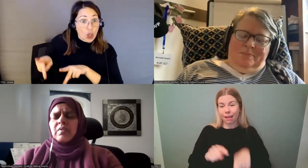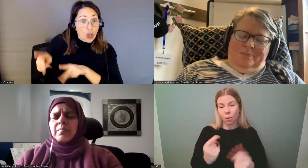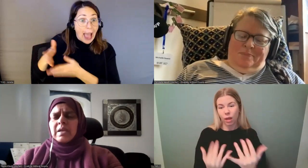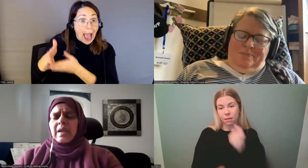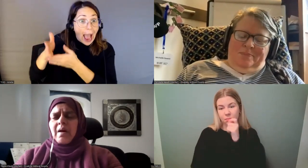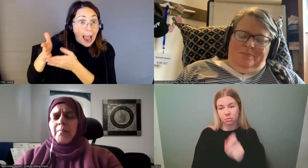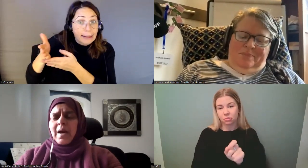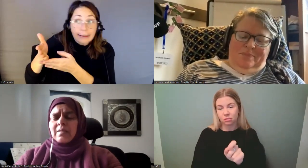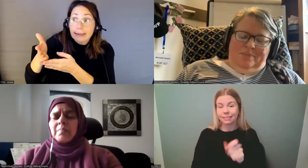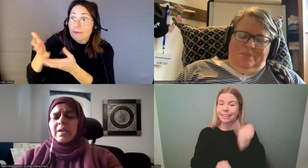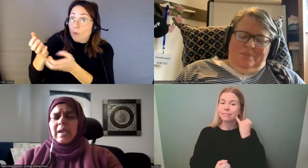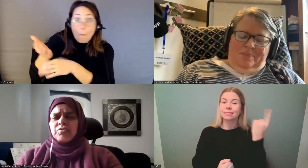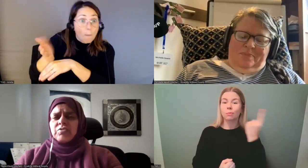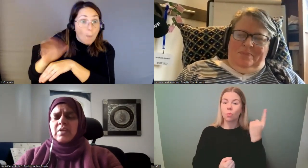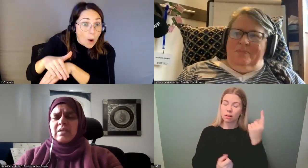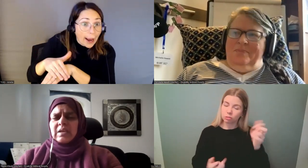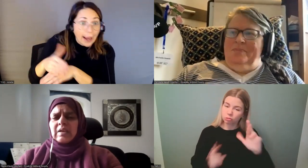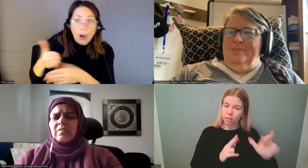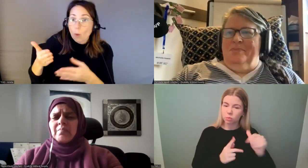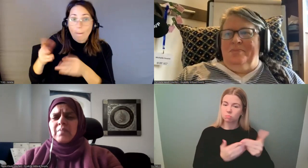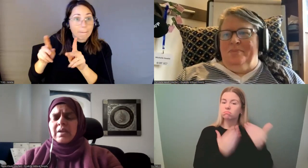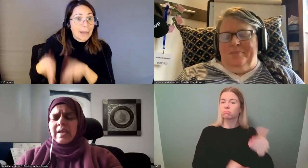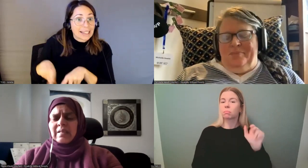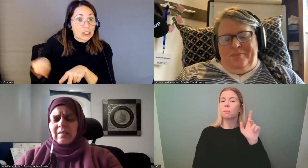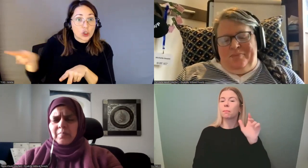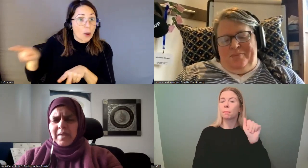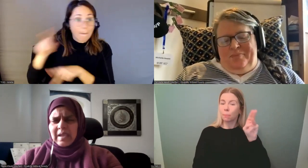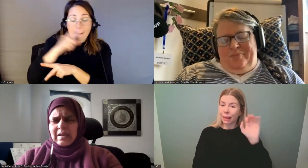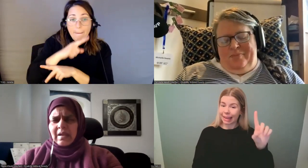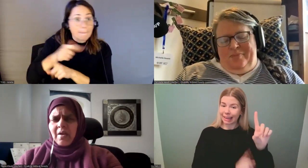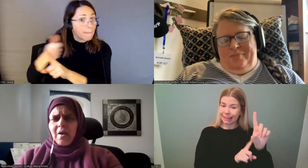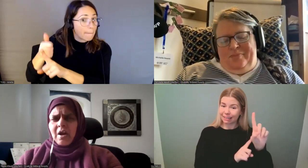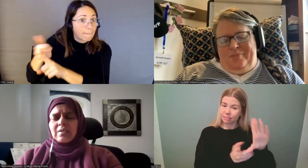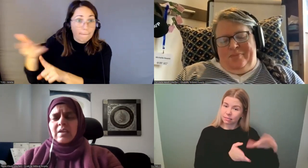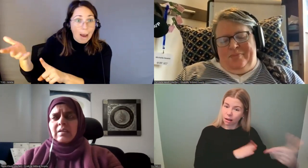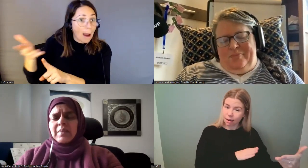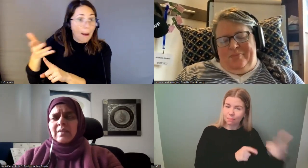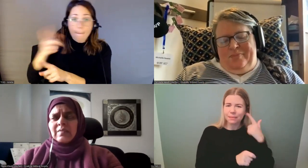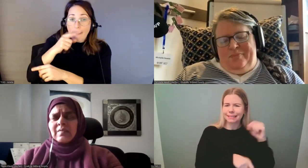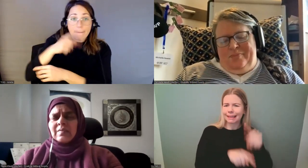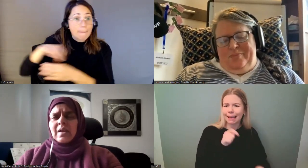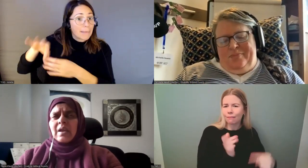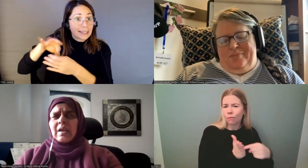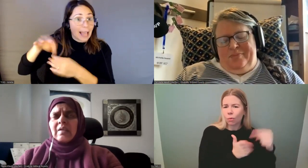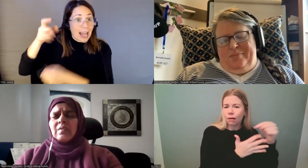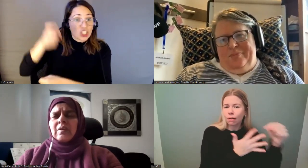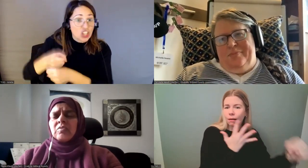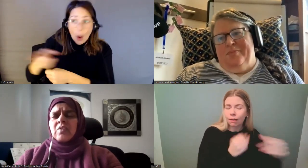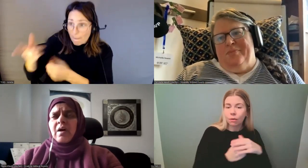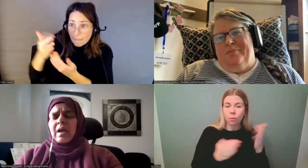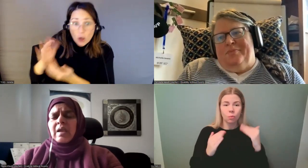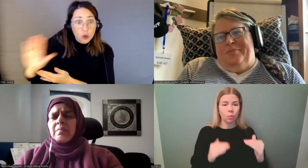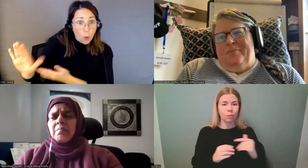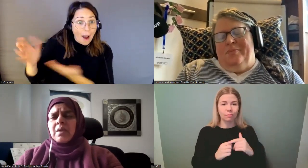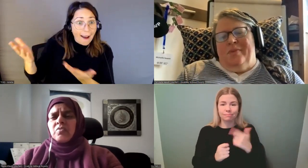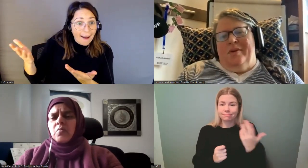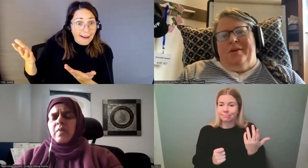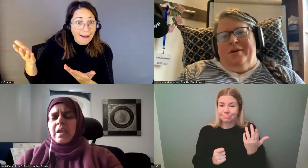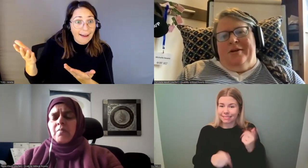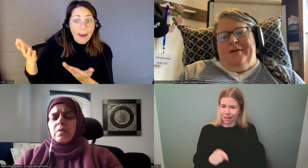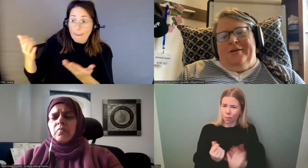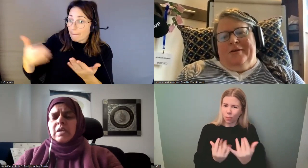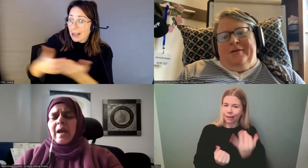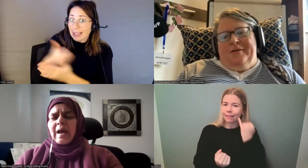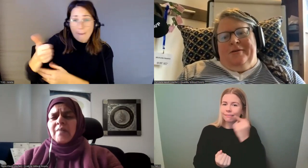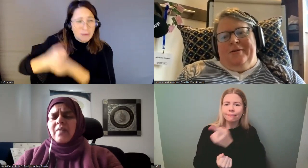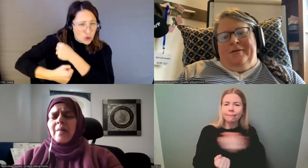themselves, when somebody cannot buy the medication they need to mitigate their pain on a daily basis? Is there time to